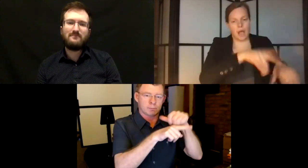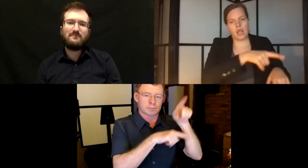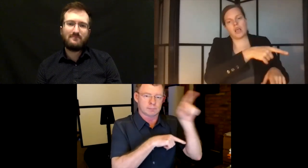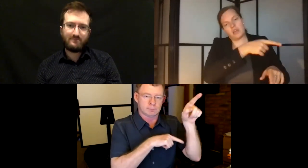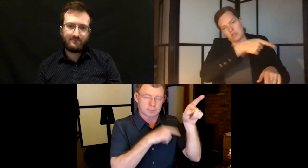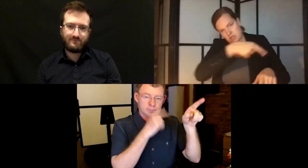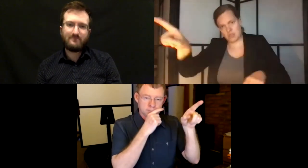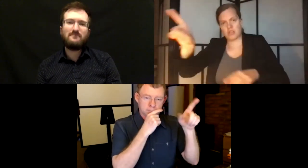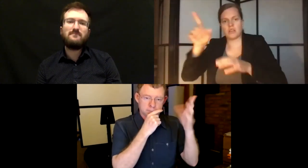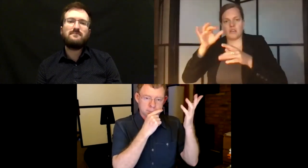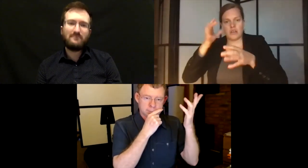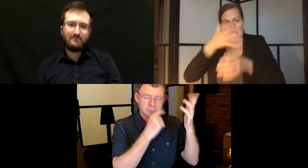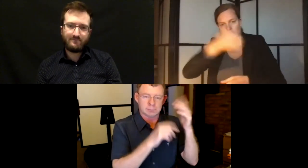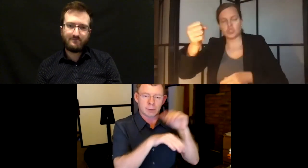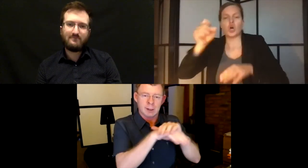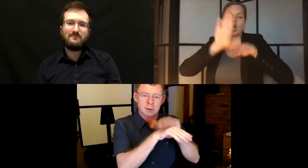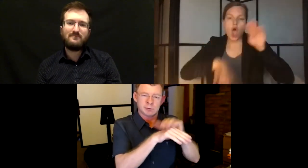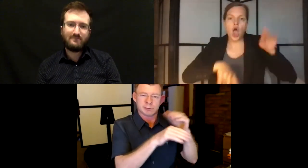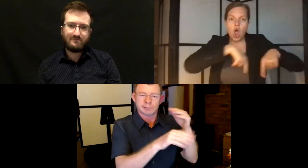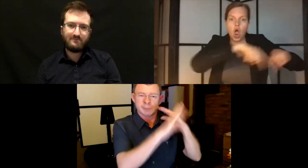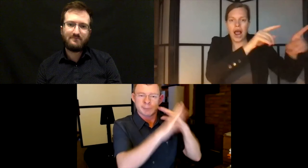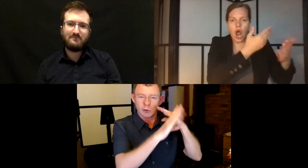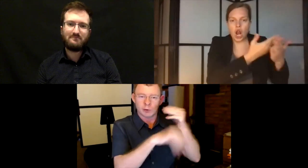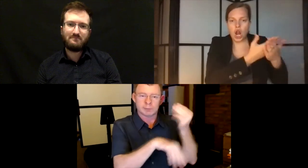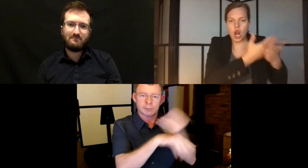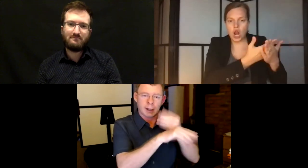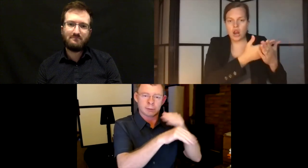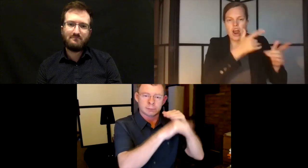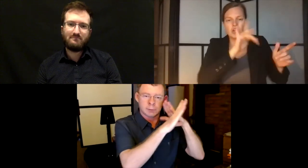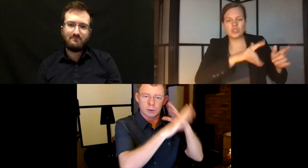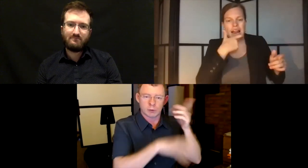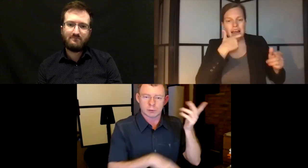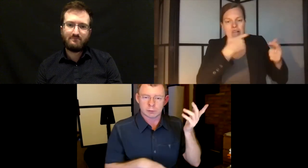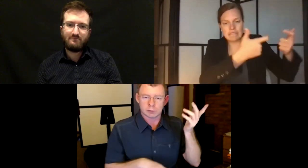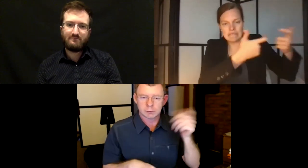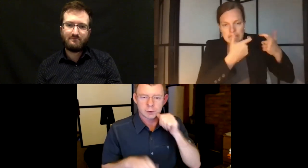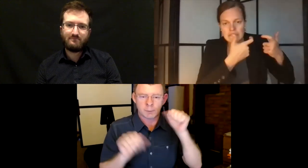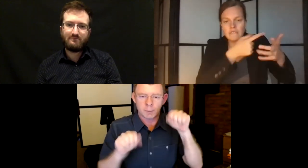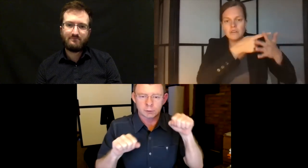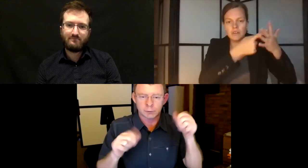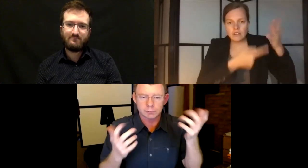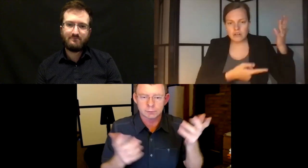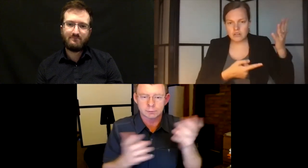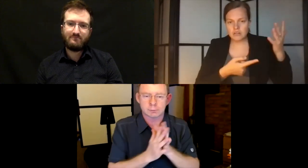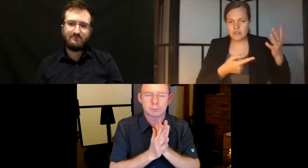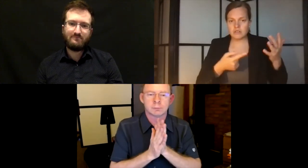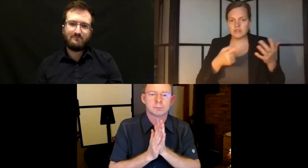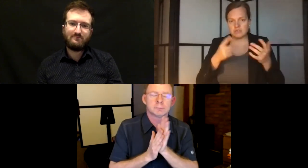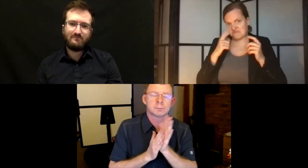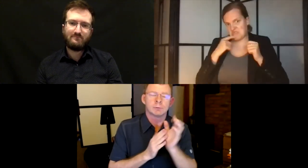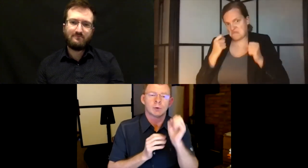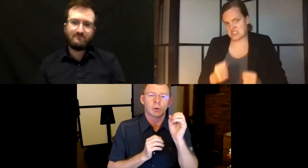is in place of the educational component, and then you get hired into a company.